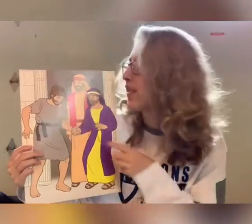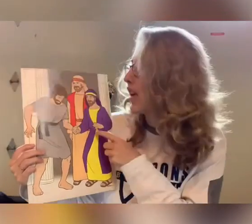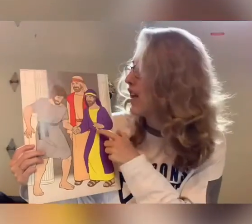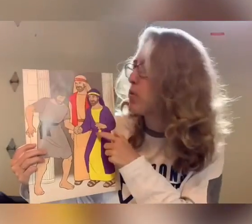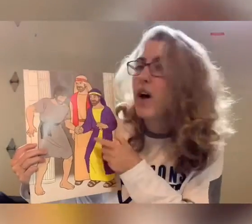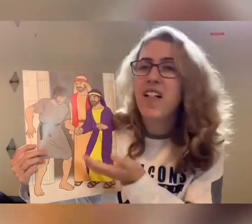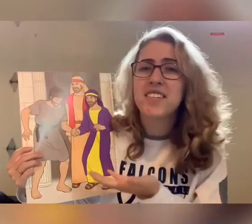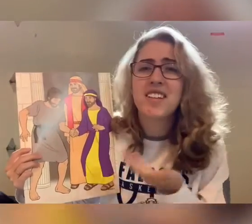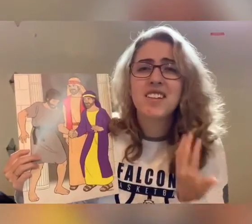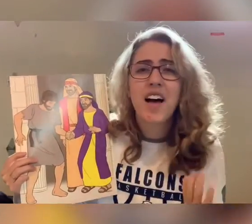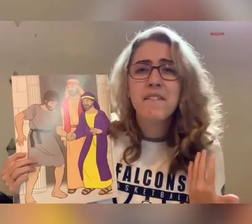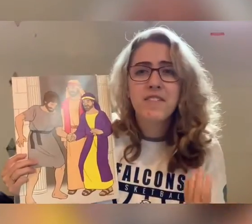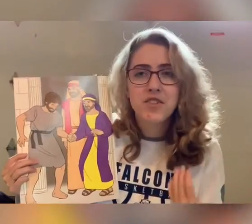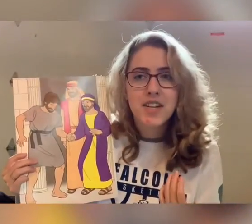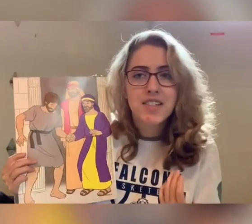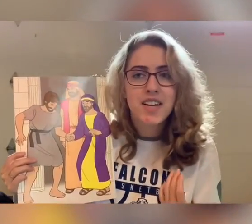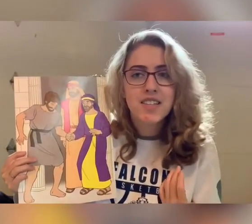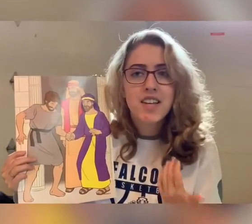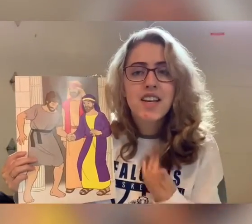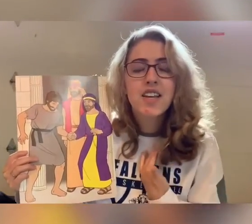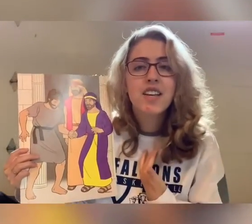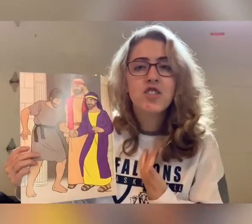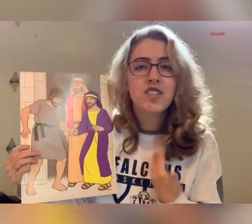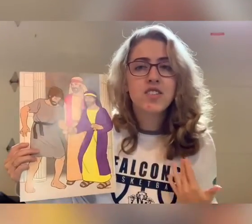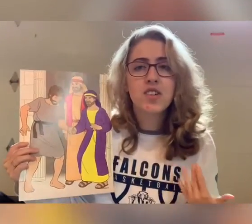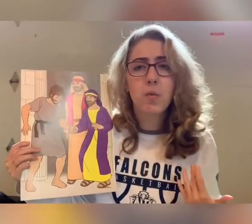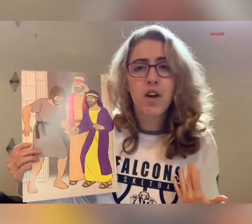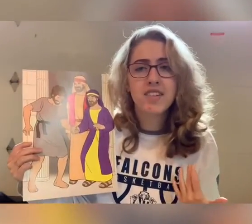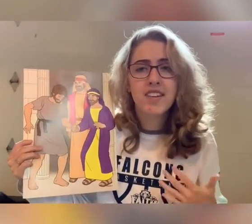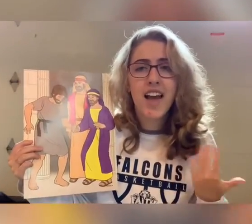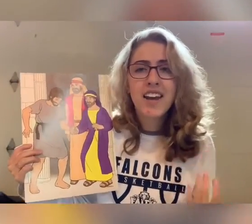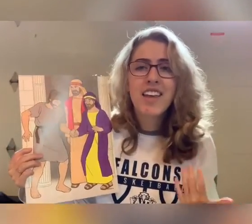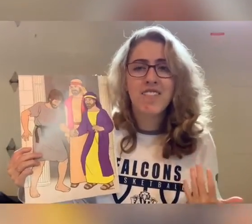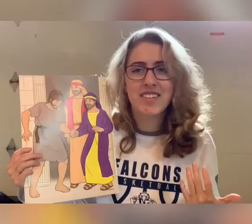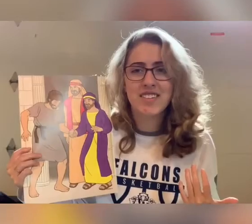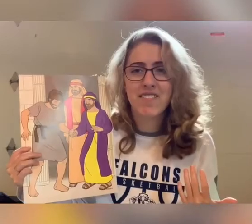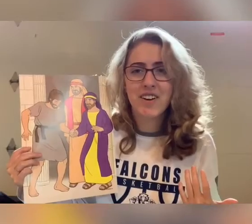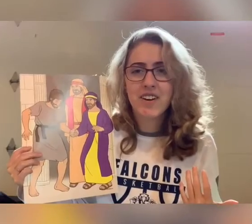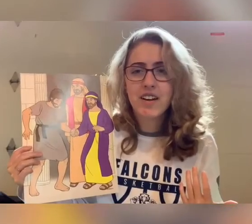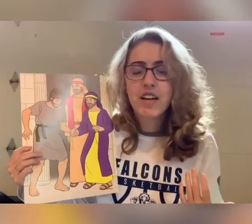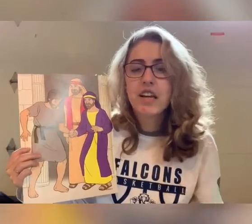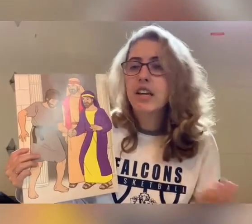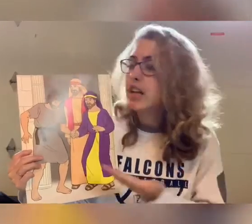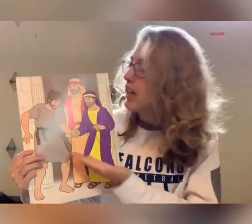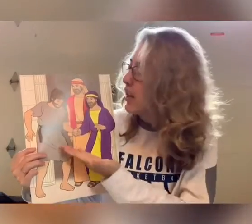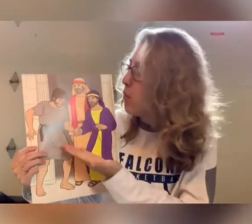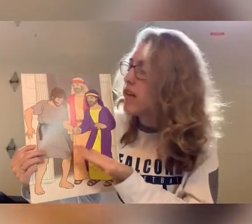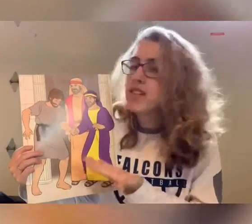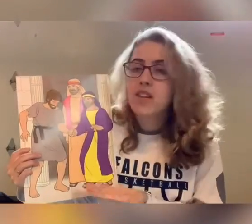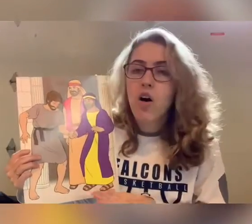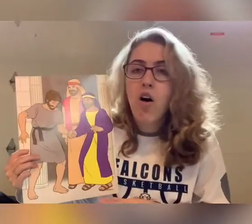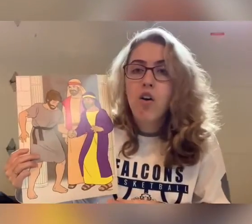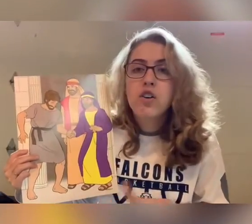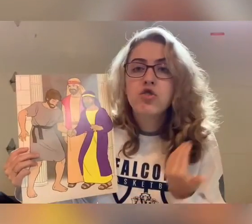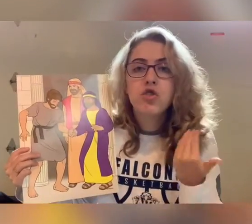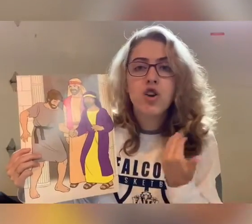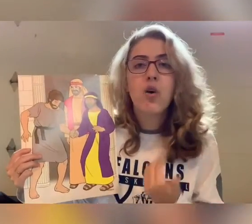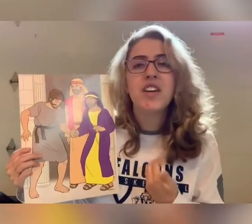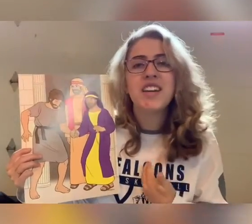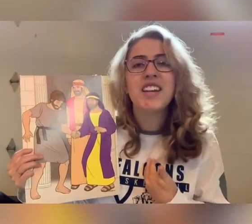as well as the love of Jesus. Jesus doesn't want to see any of us suffer. He wants us all to know that he